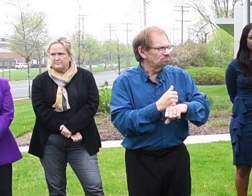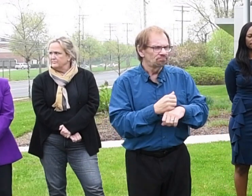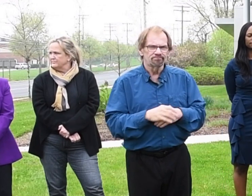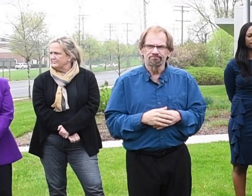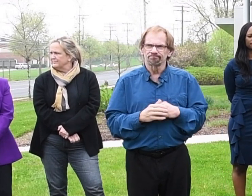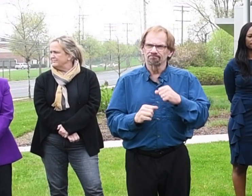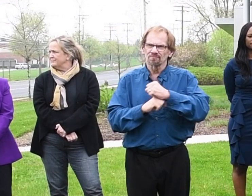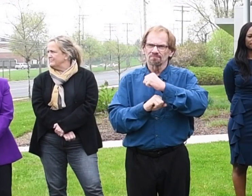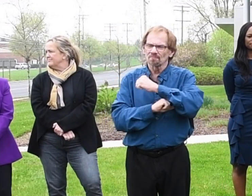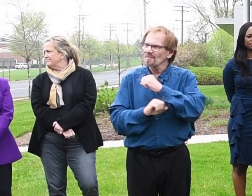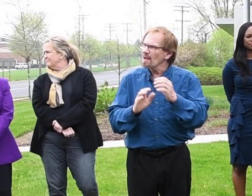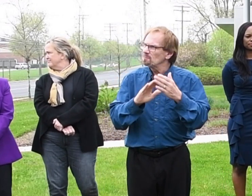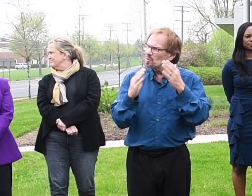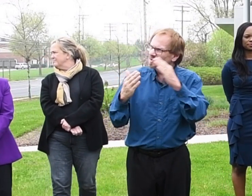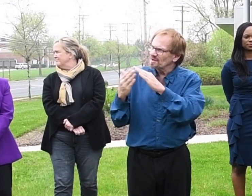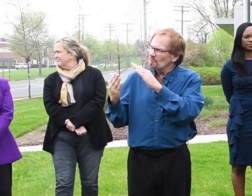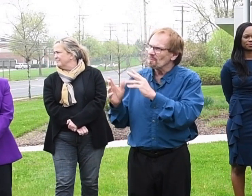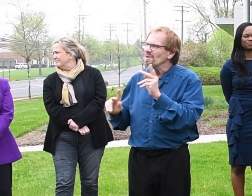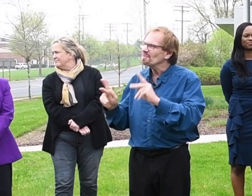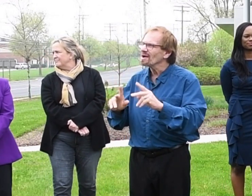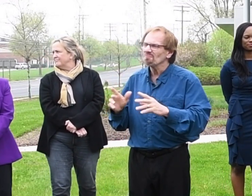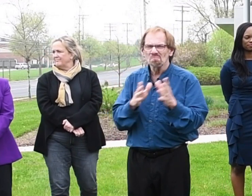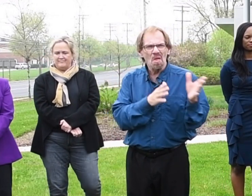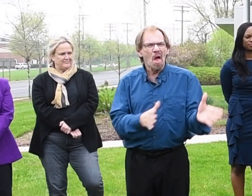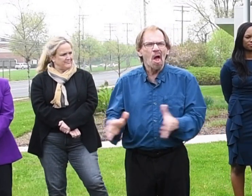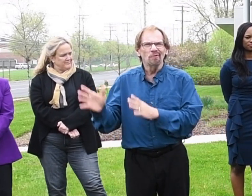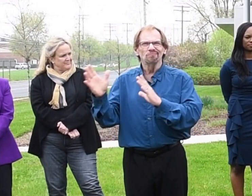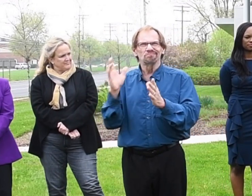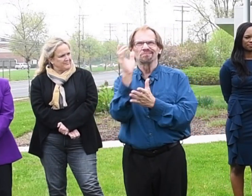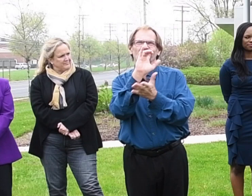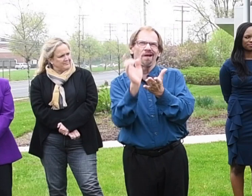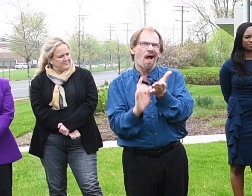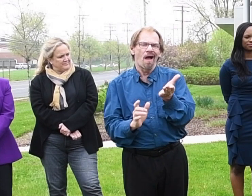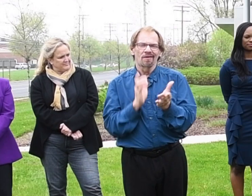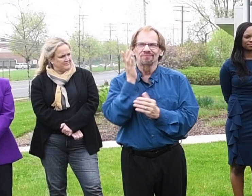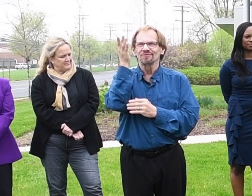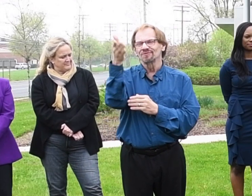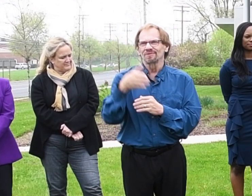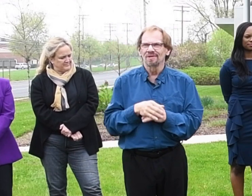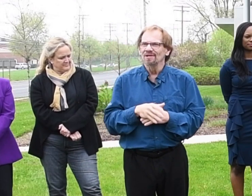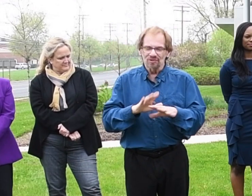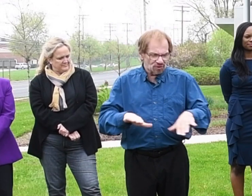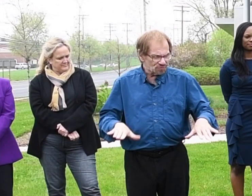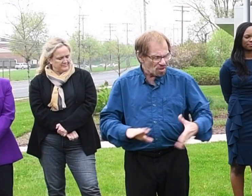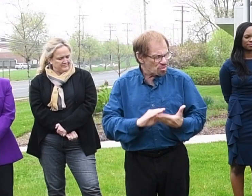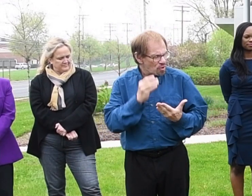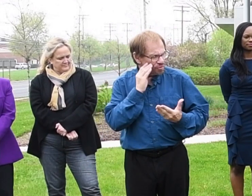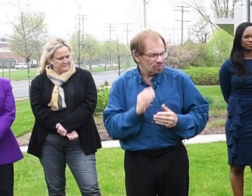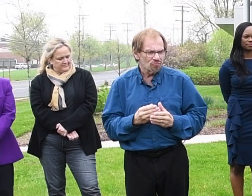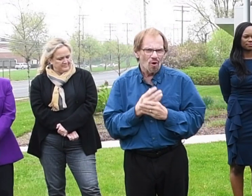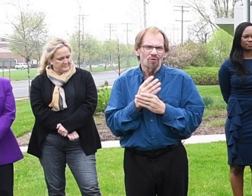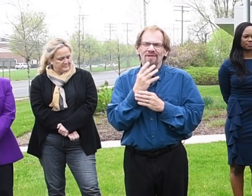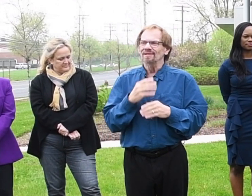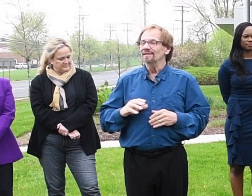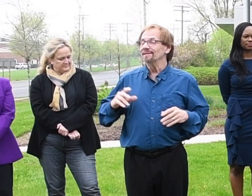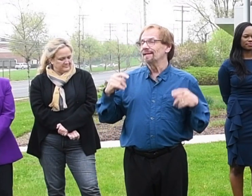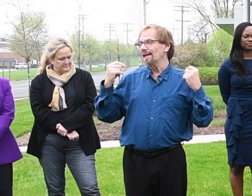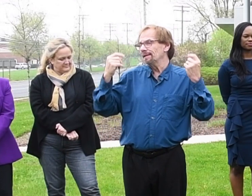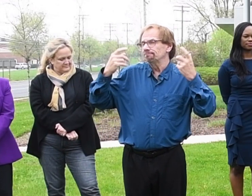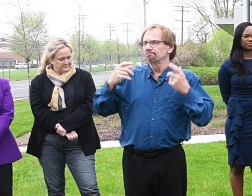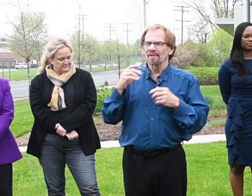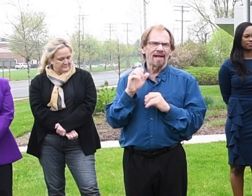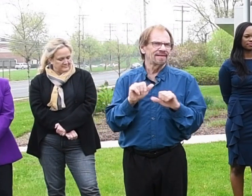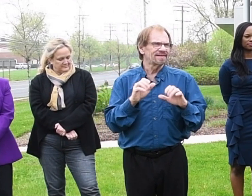people are the architects of their own journey. Children learn and grow, teens discover and create,